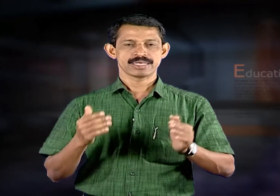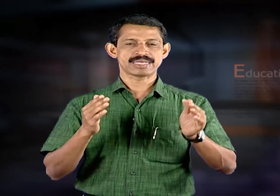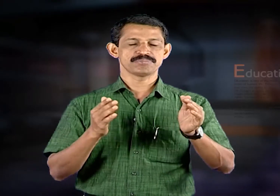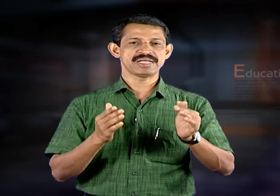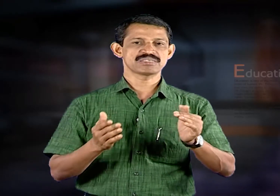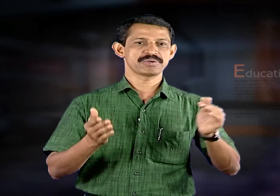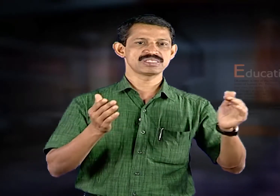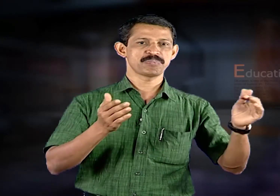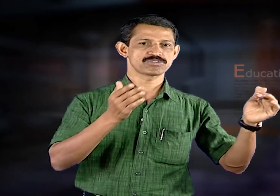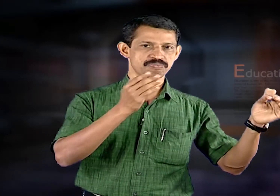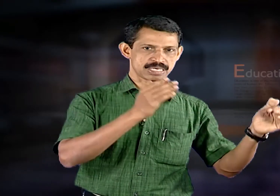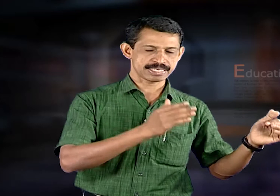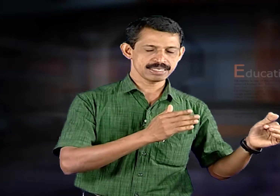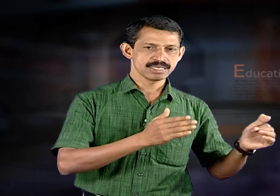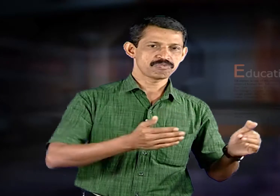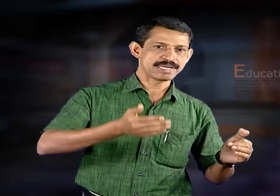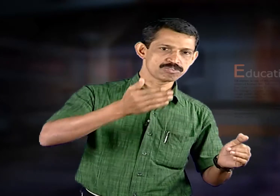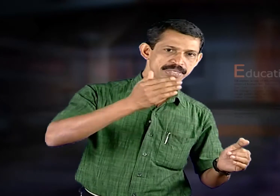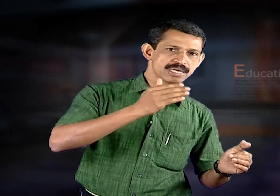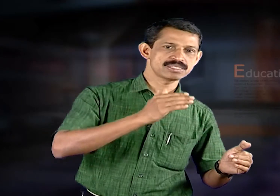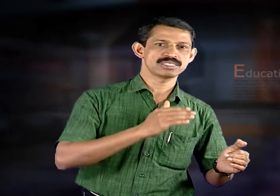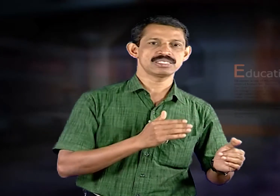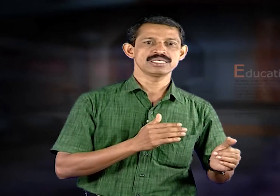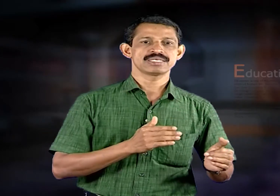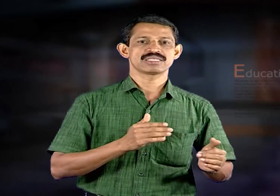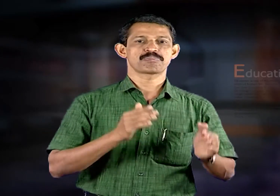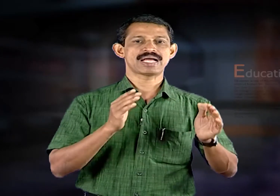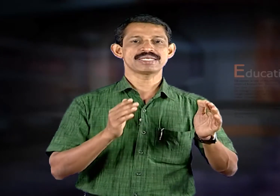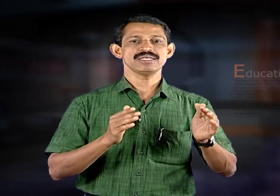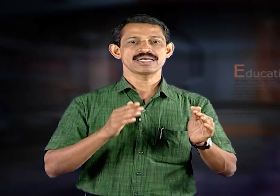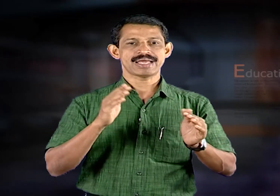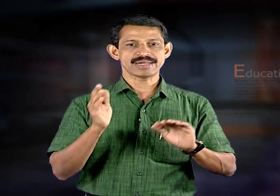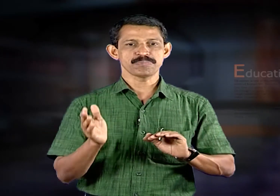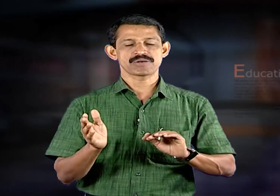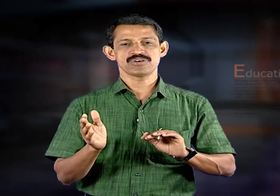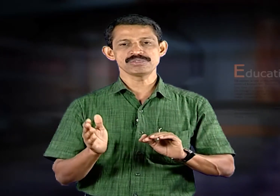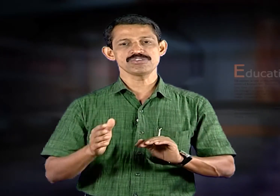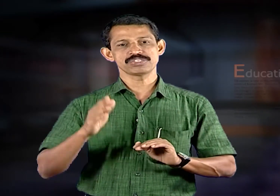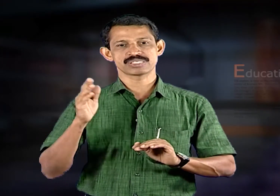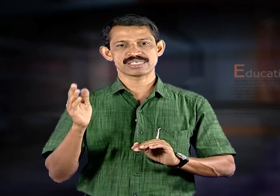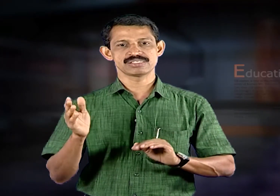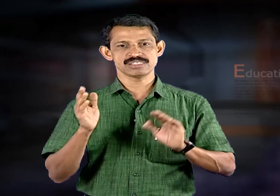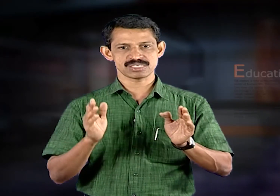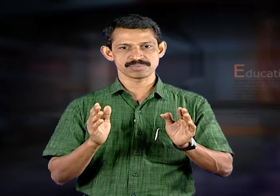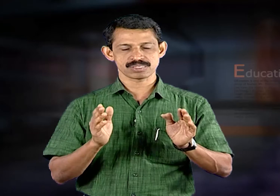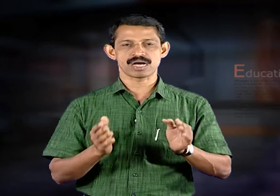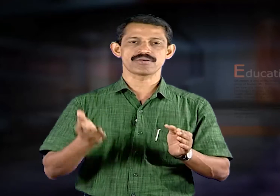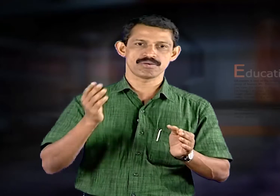and the basic principles of learning fail to be considered in the planning and the performance of education systems are